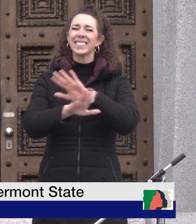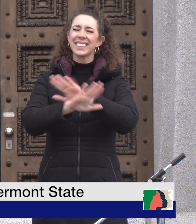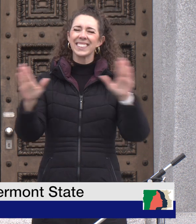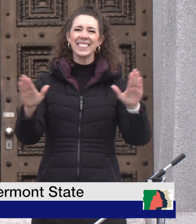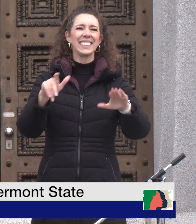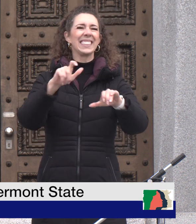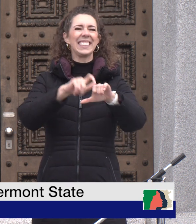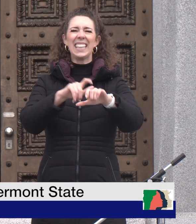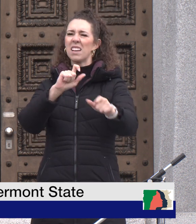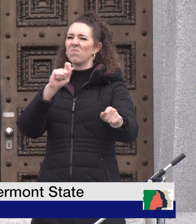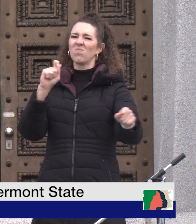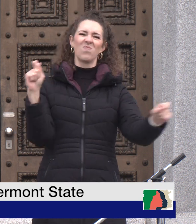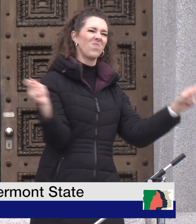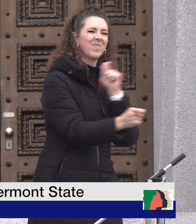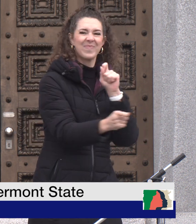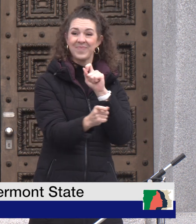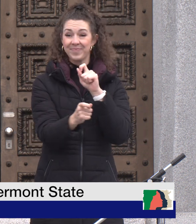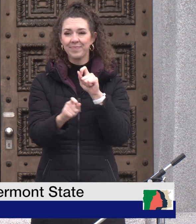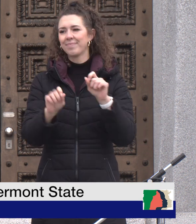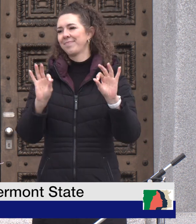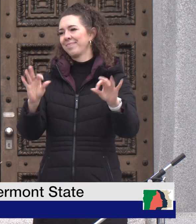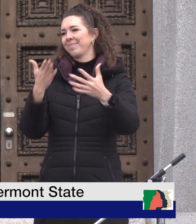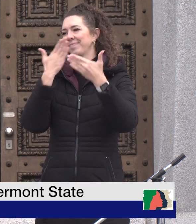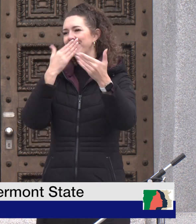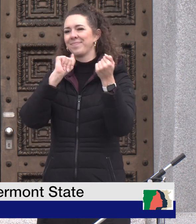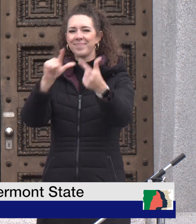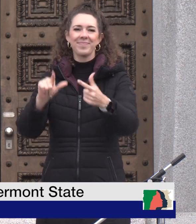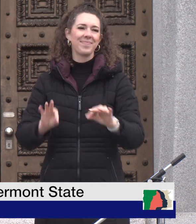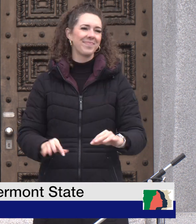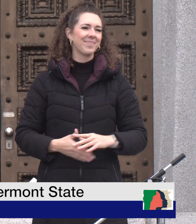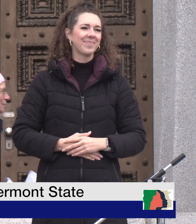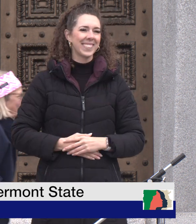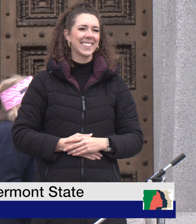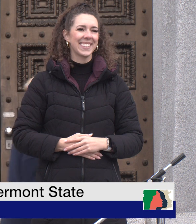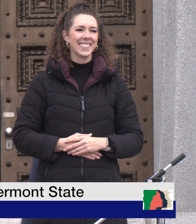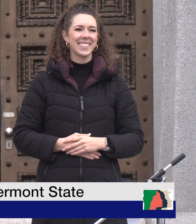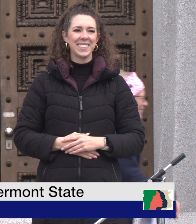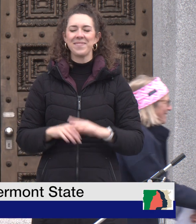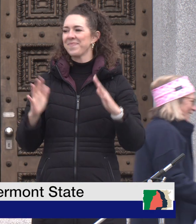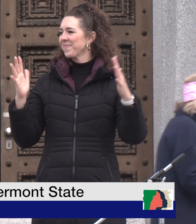will. Thank you all very much.